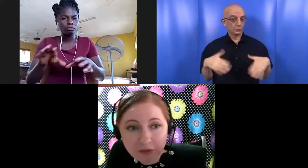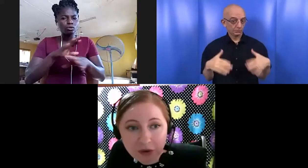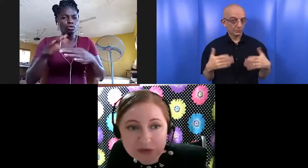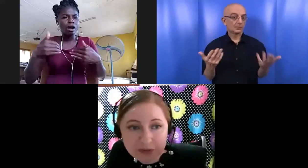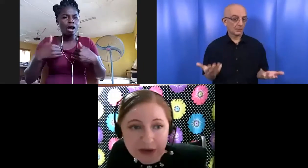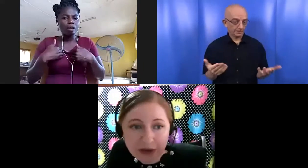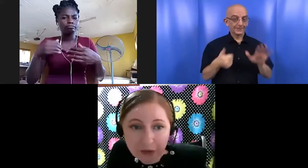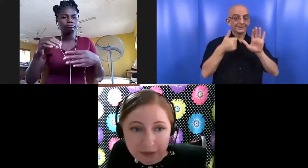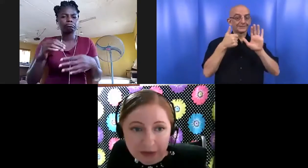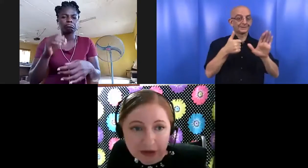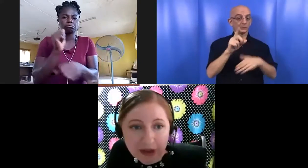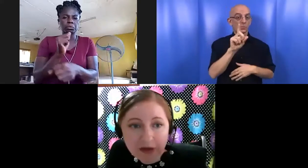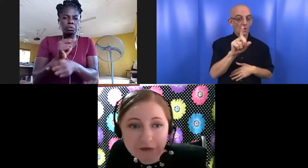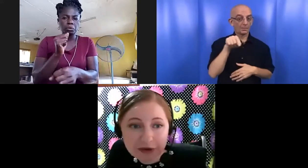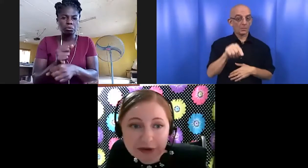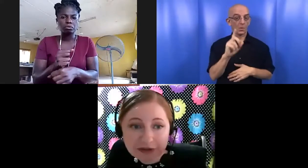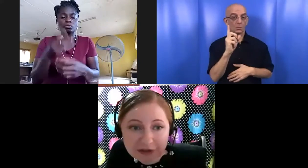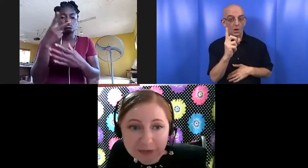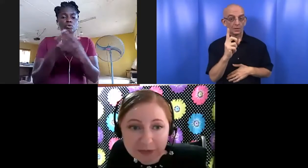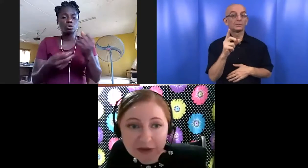for both men and women,